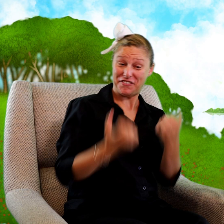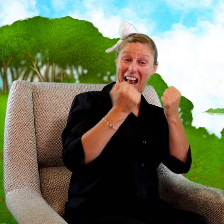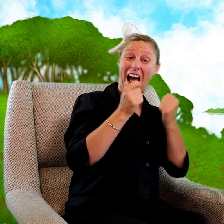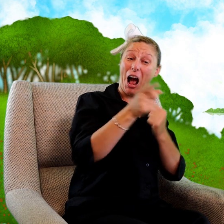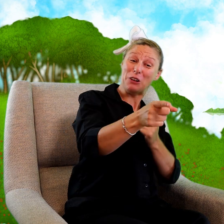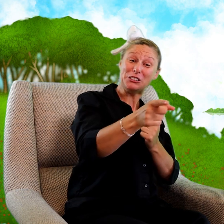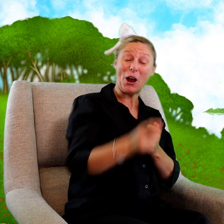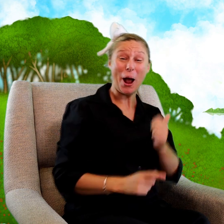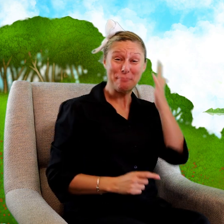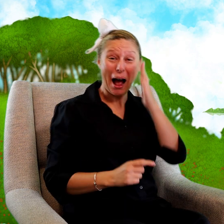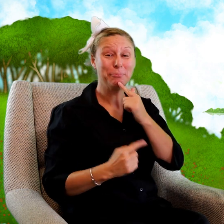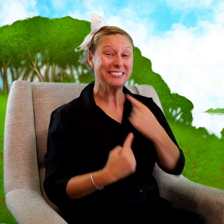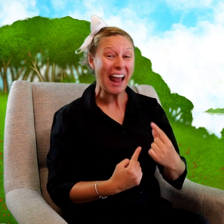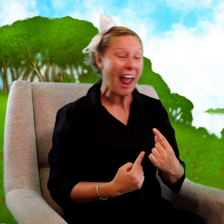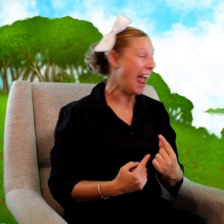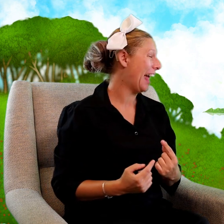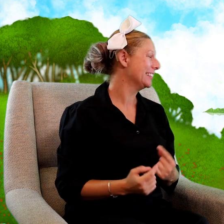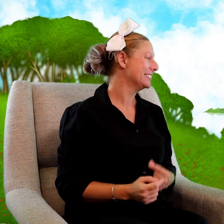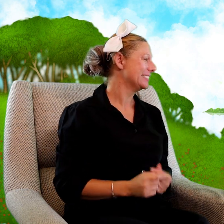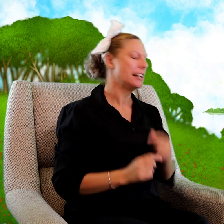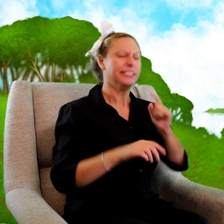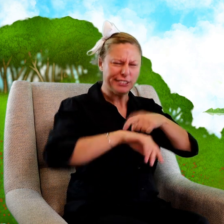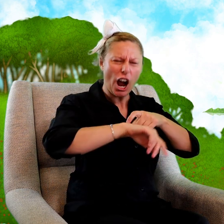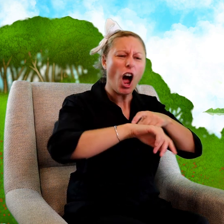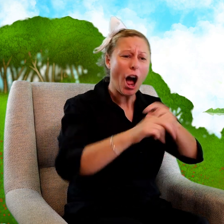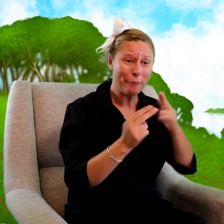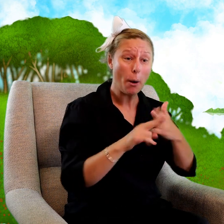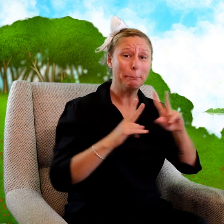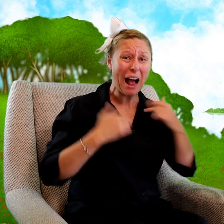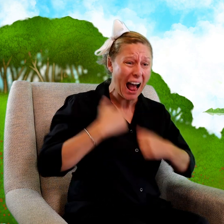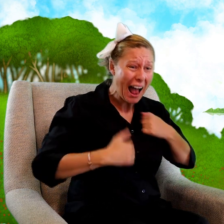Found you, said Mum. Time for a bath.